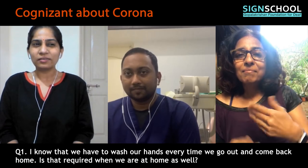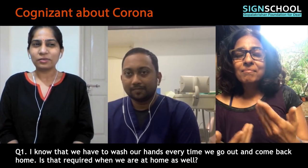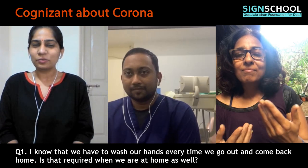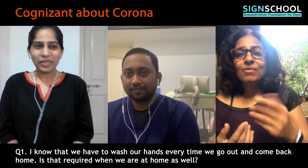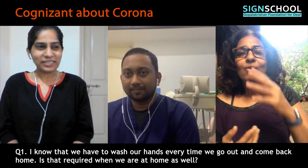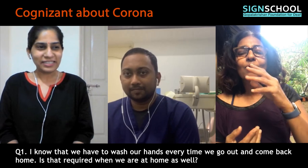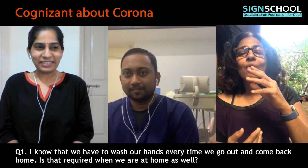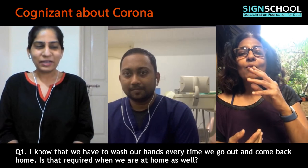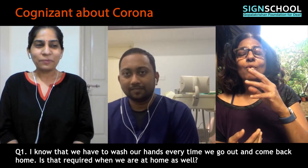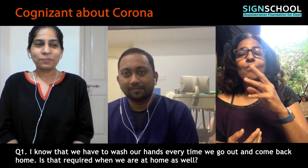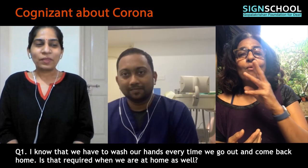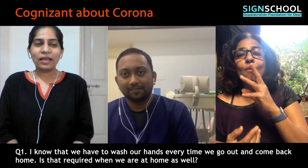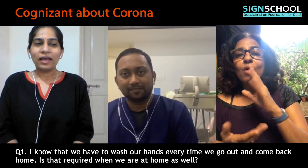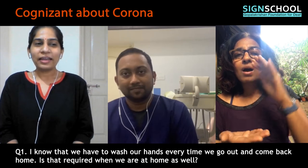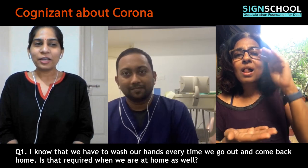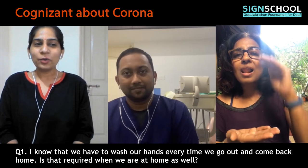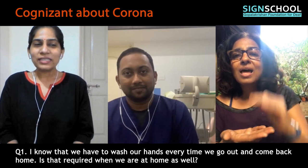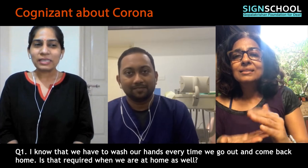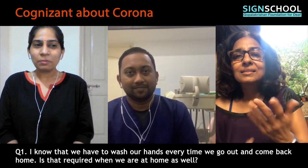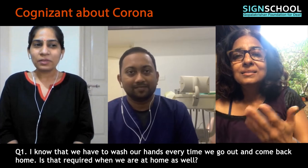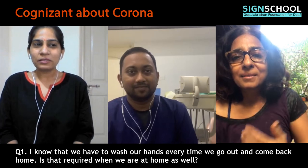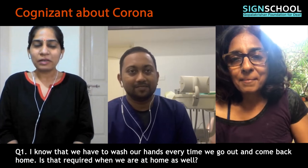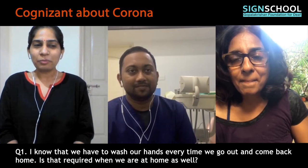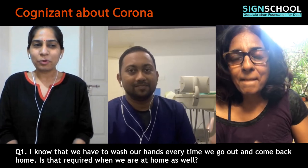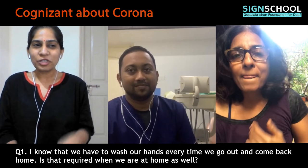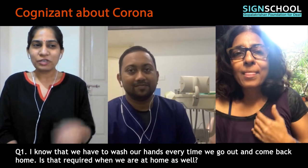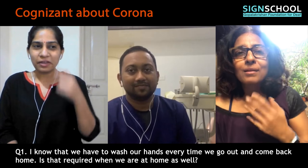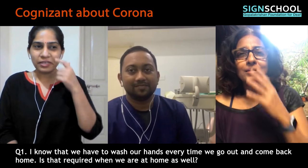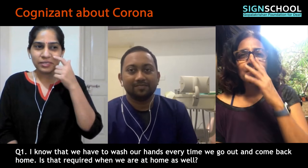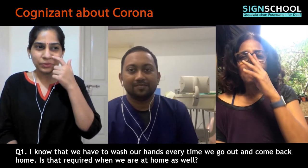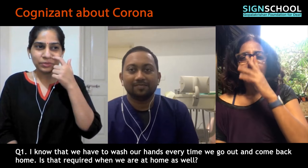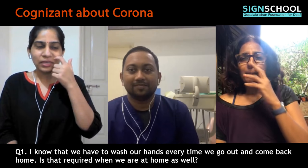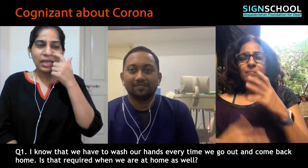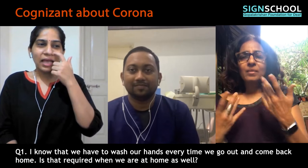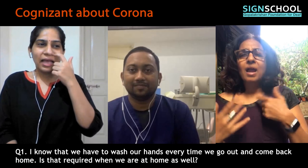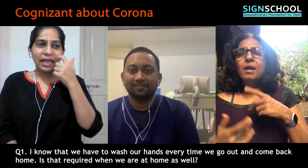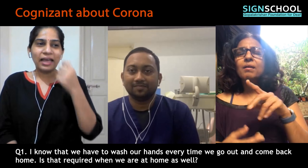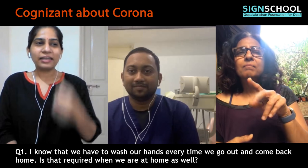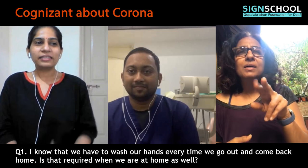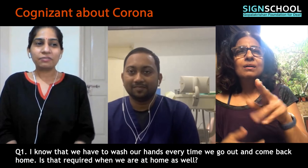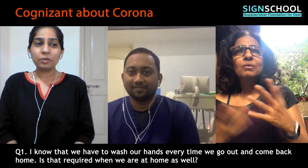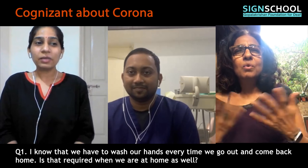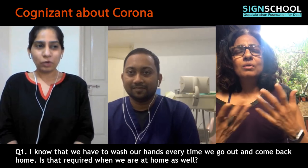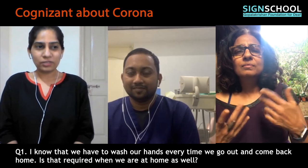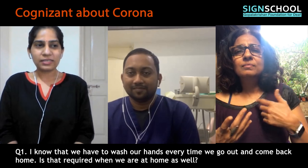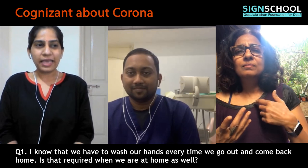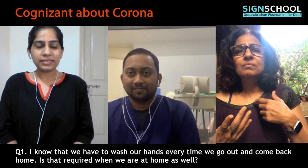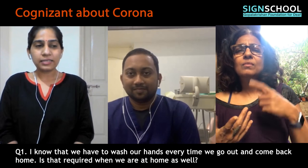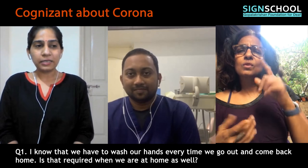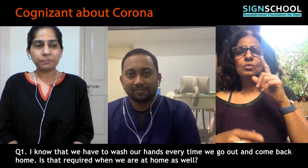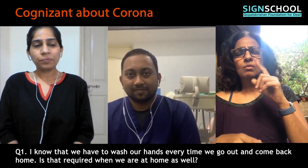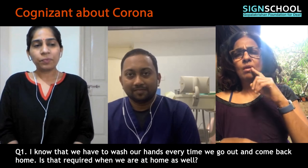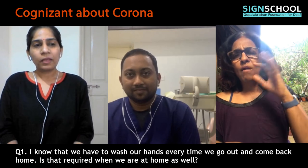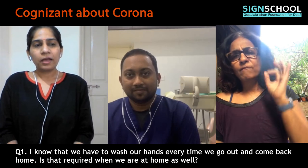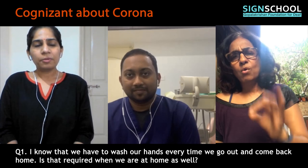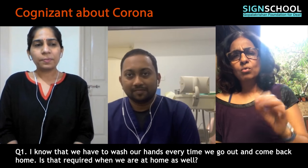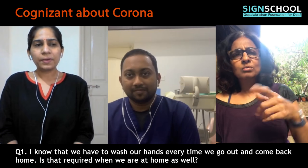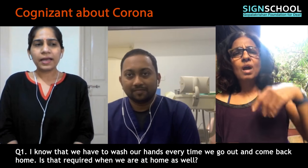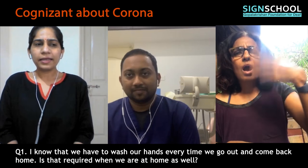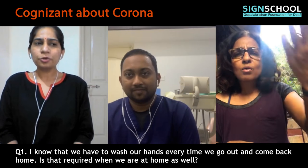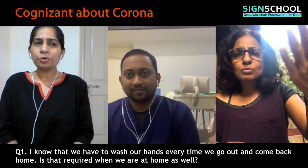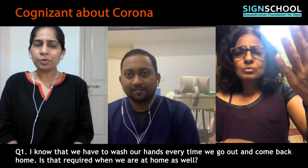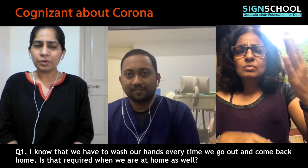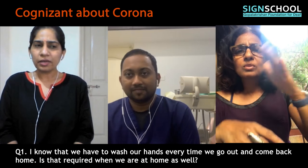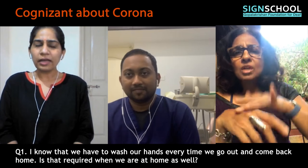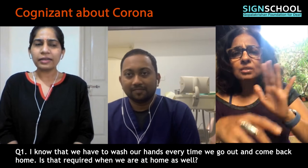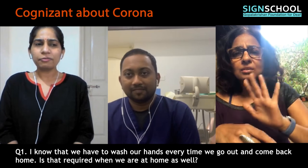be wasted. And I know it's summer approaching very soon and there will be water scarcity. But